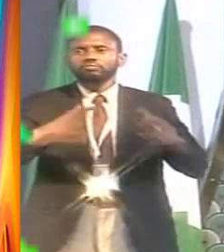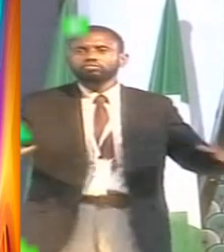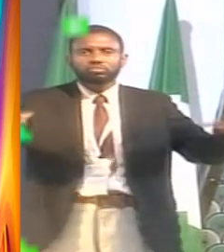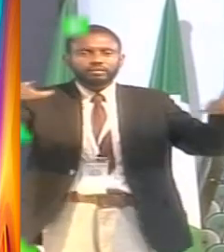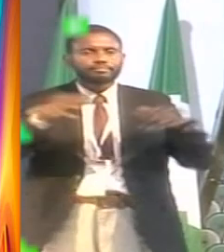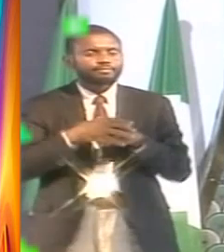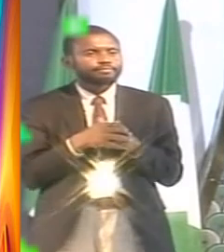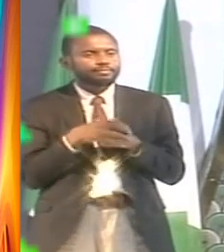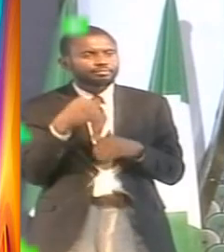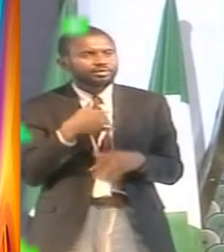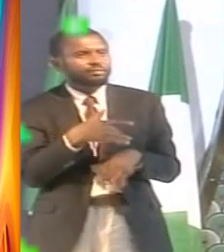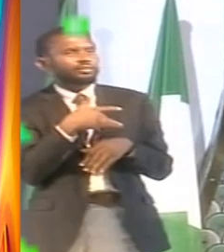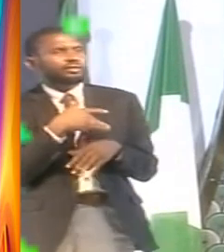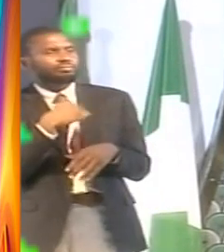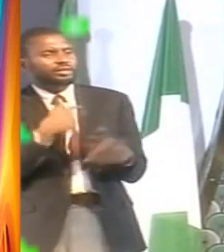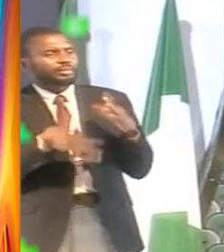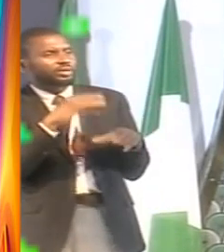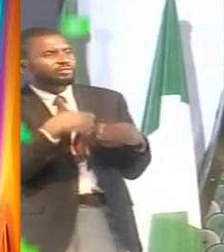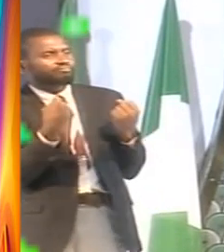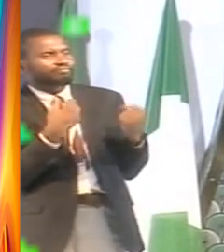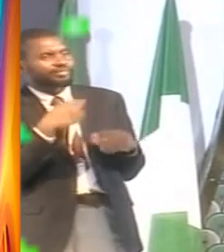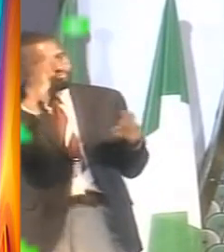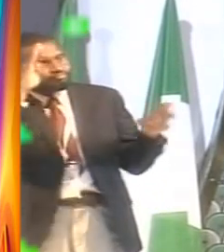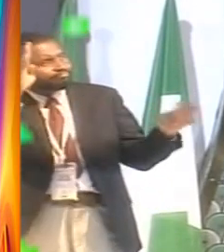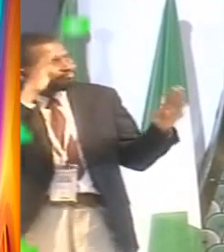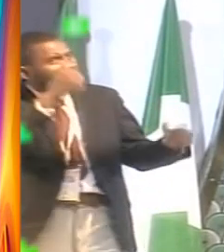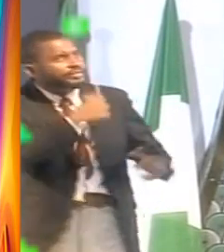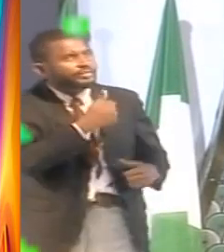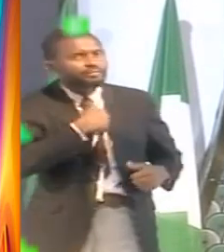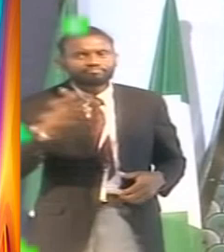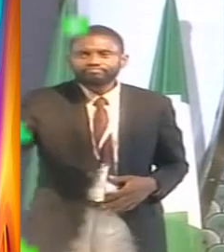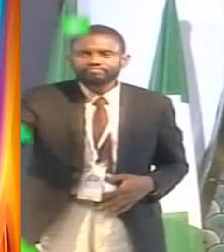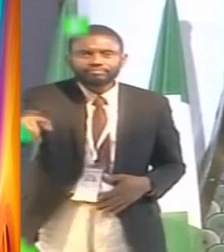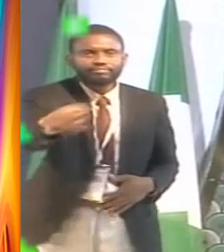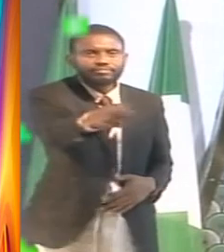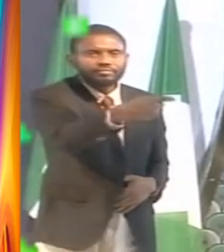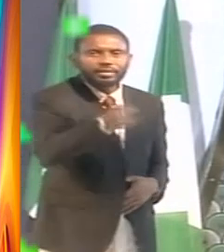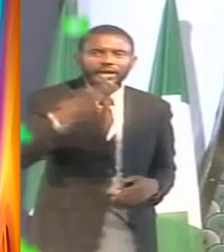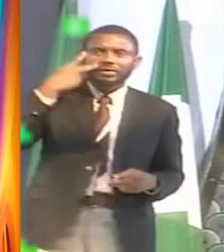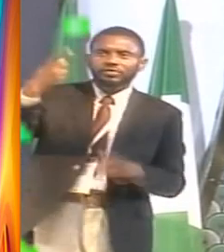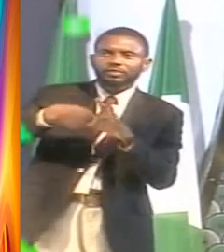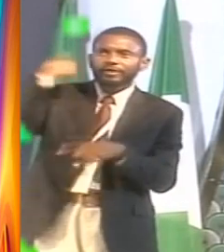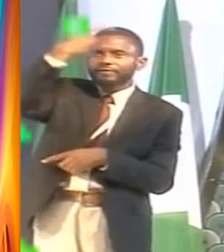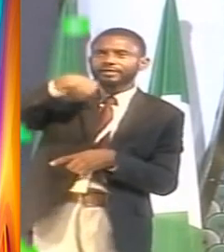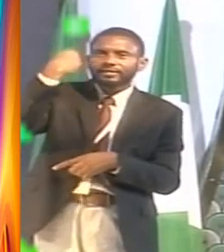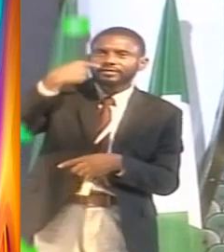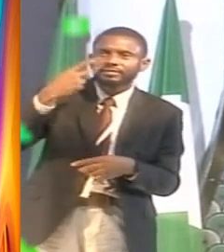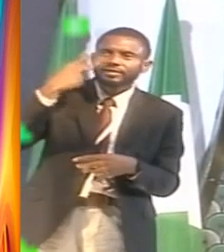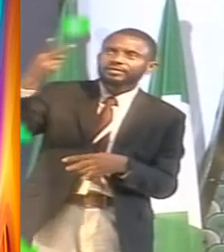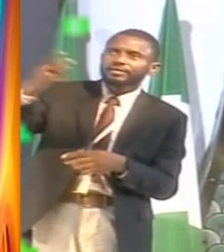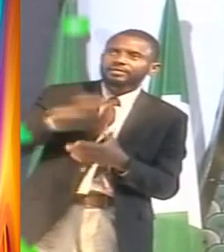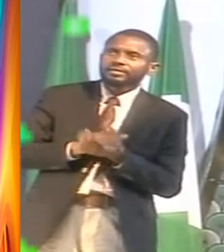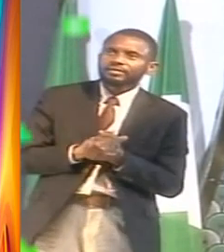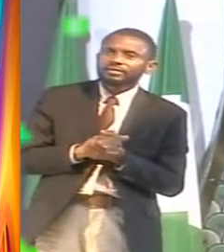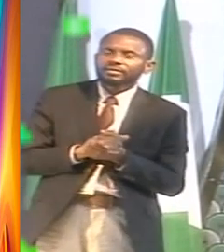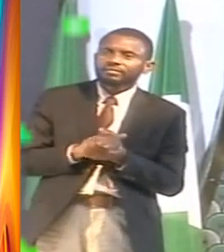And I was touched. I came out of the vehicle and I greeted all the soldiers. I shook all of them. But I saw from their faces,